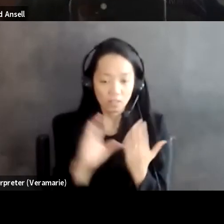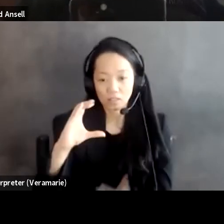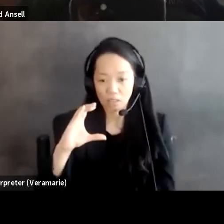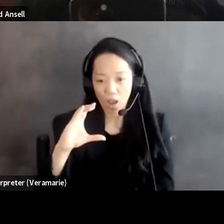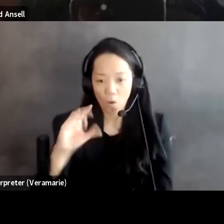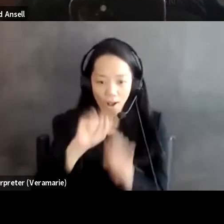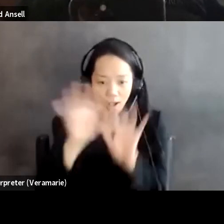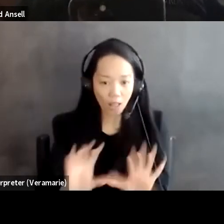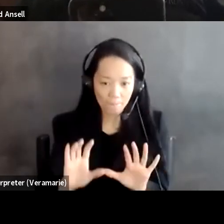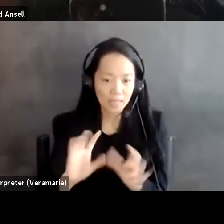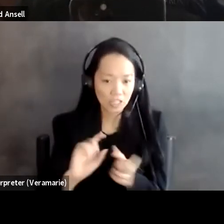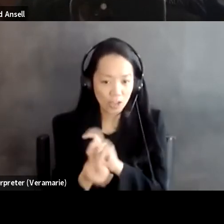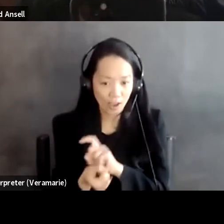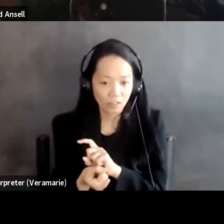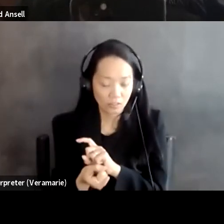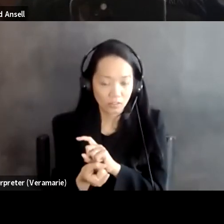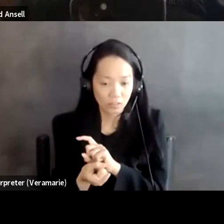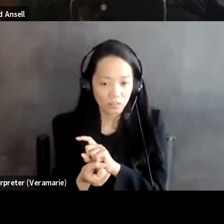change and